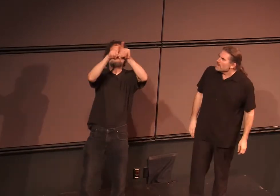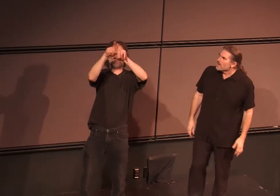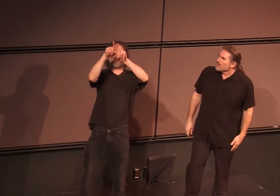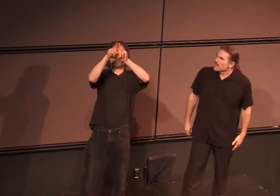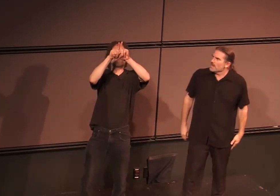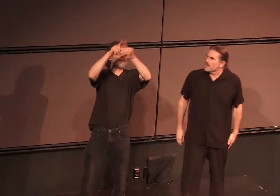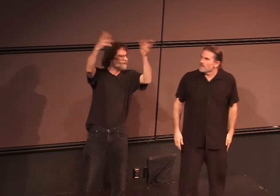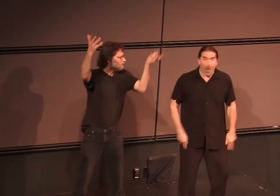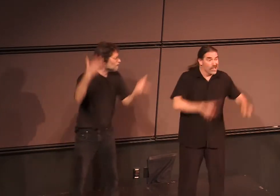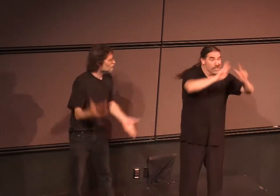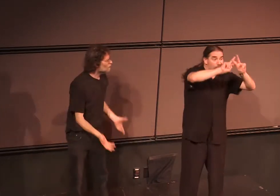that.